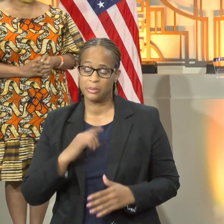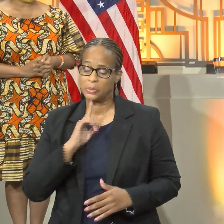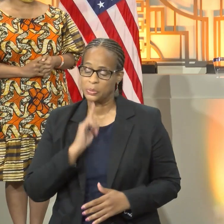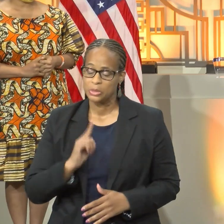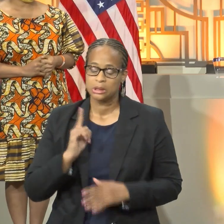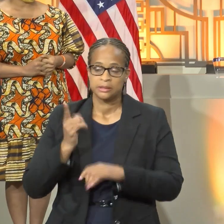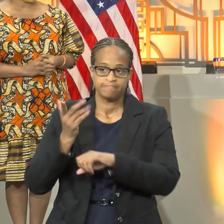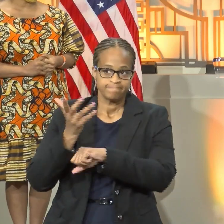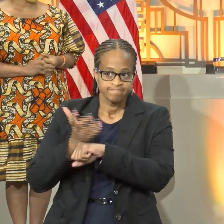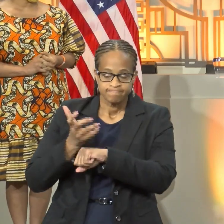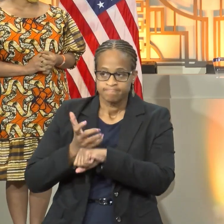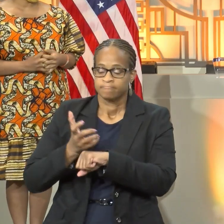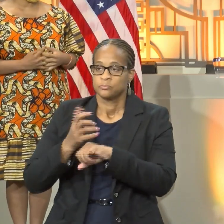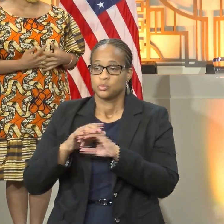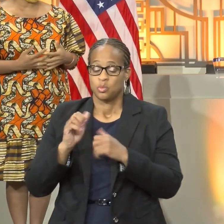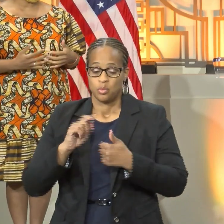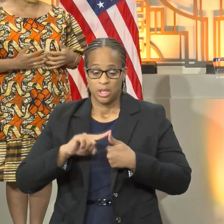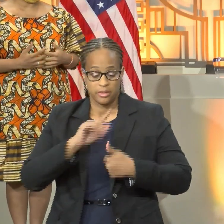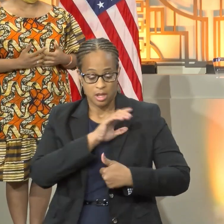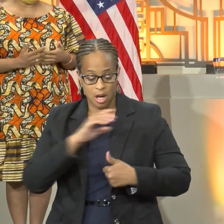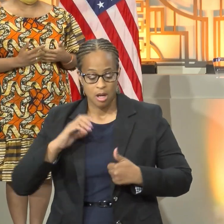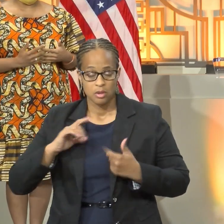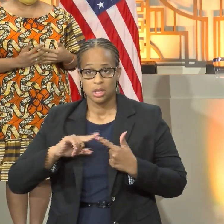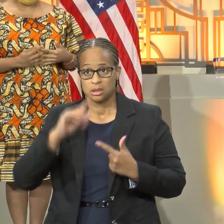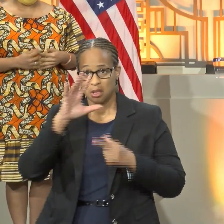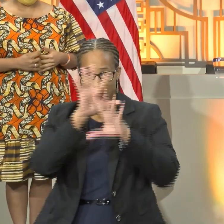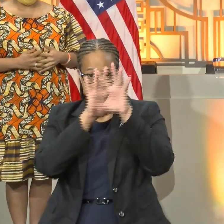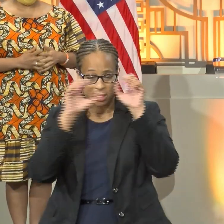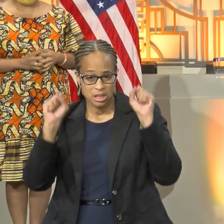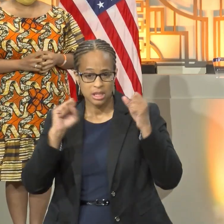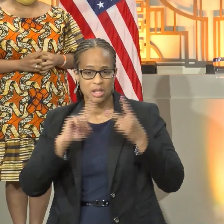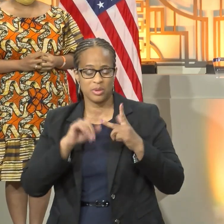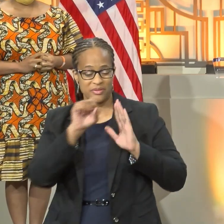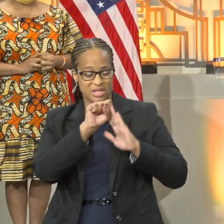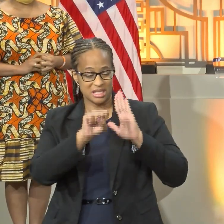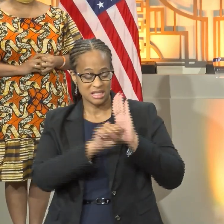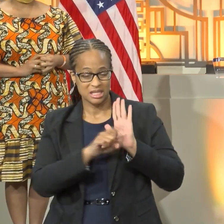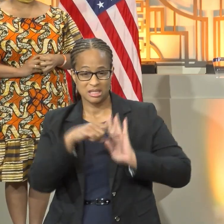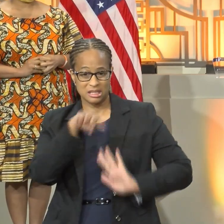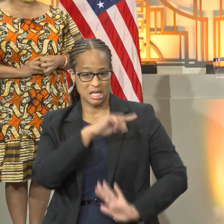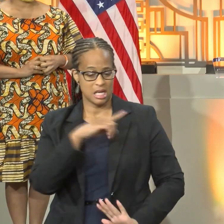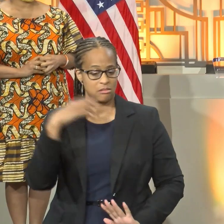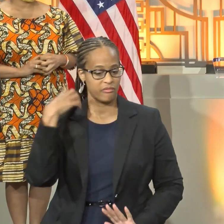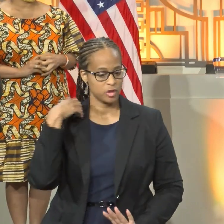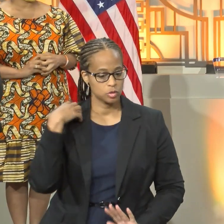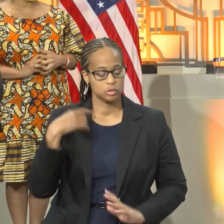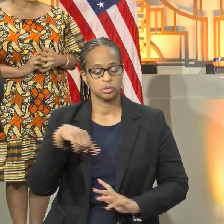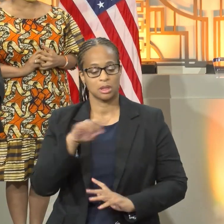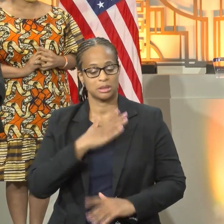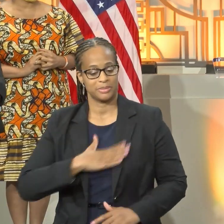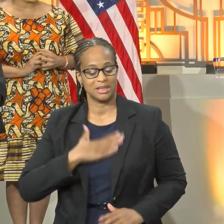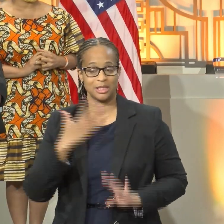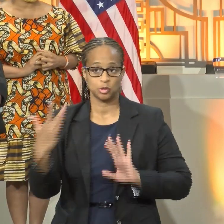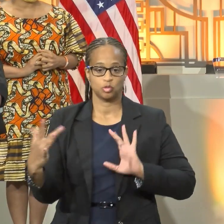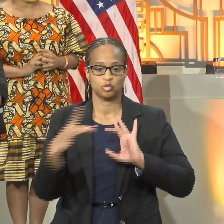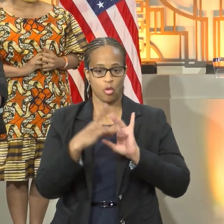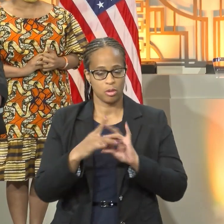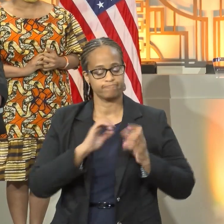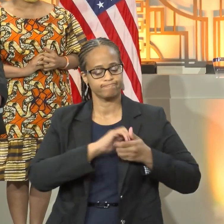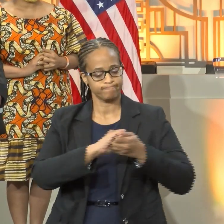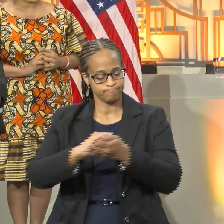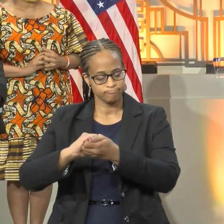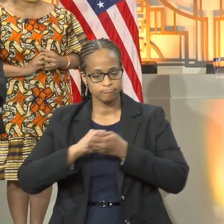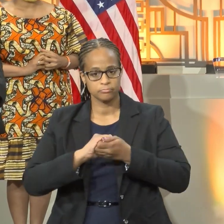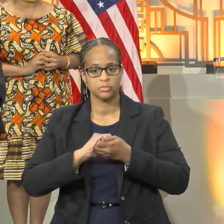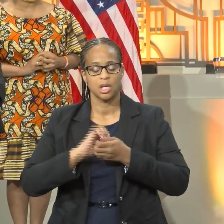pleading with Congress, with the president, with our state officials to join us